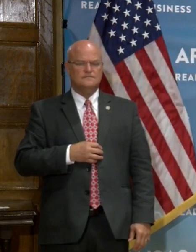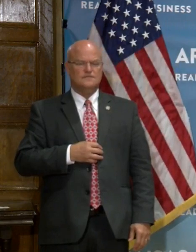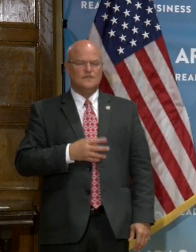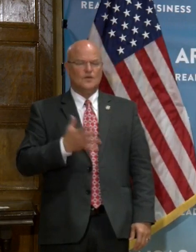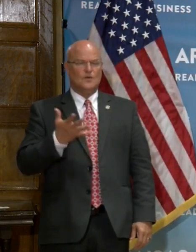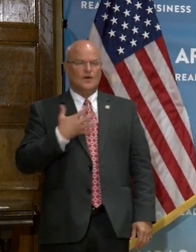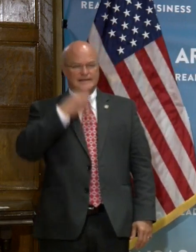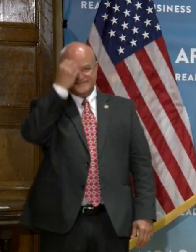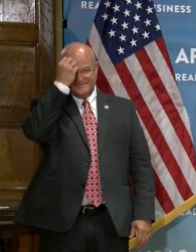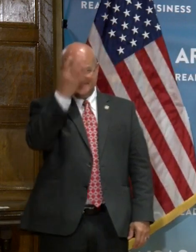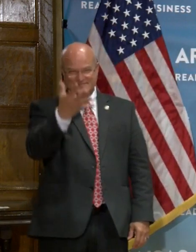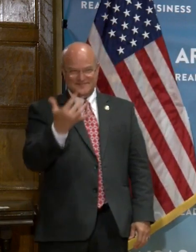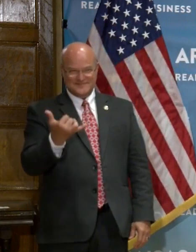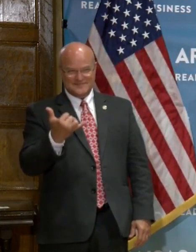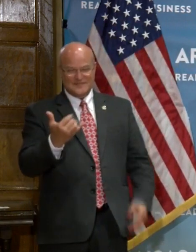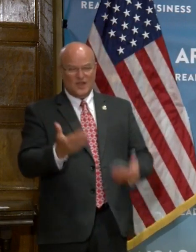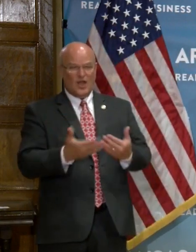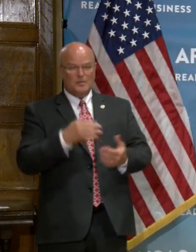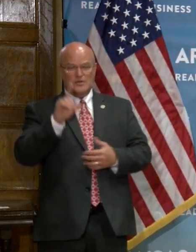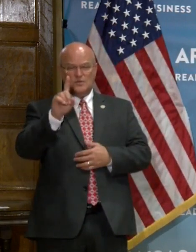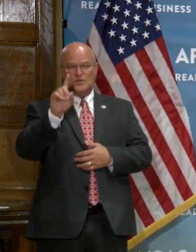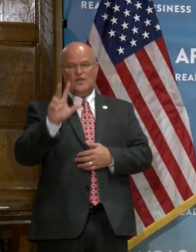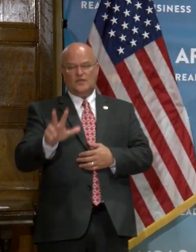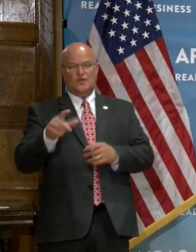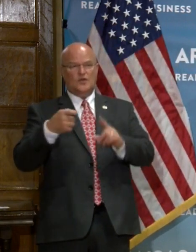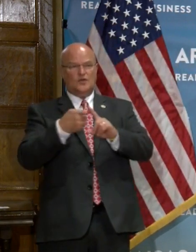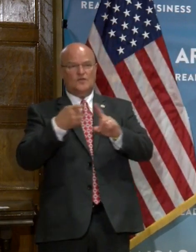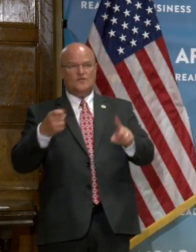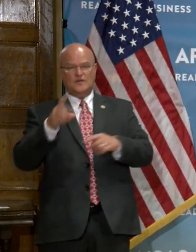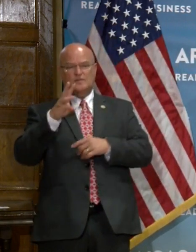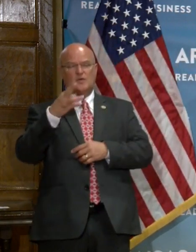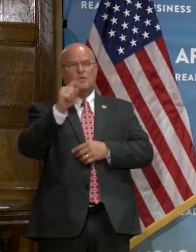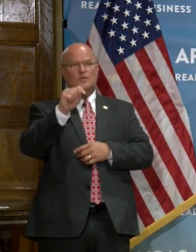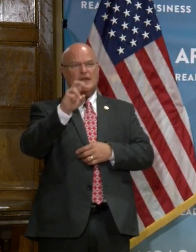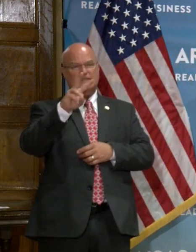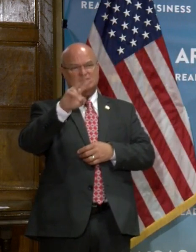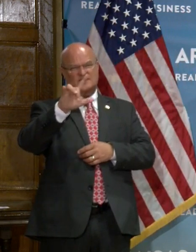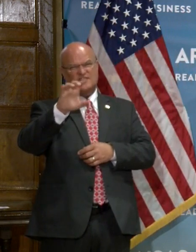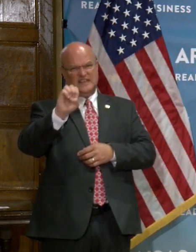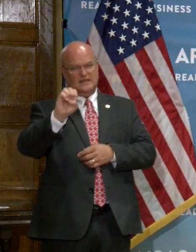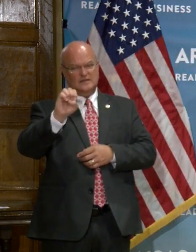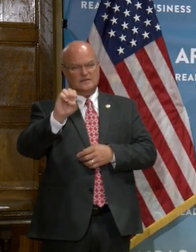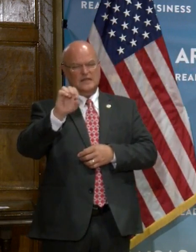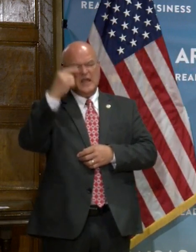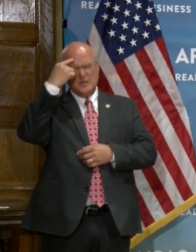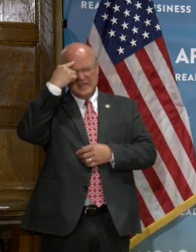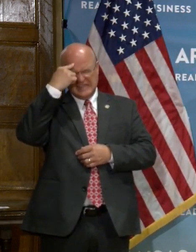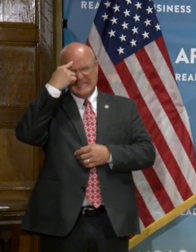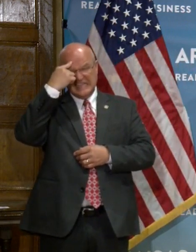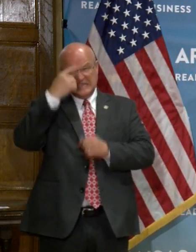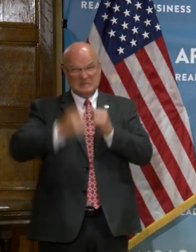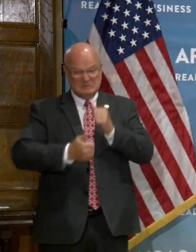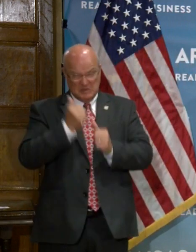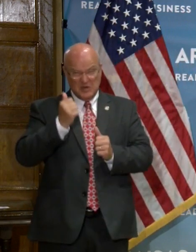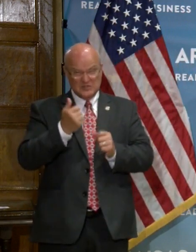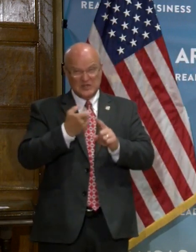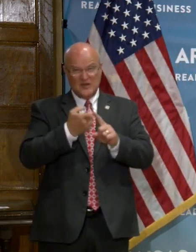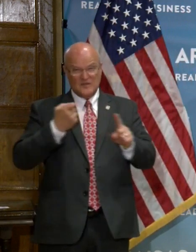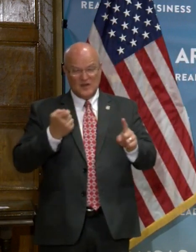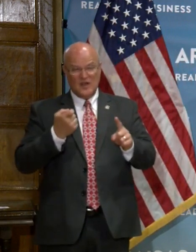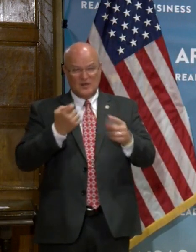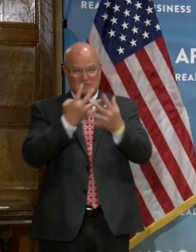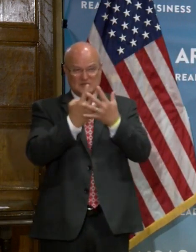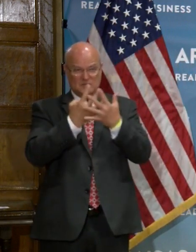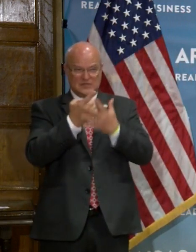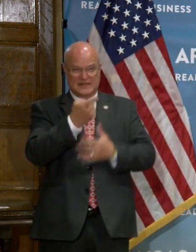What I can tell you right now is that almost a third of them are coming from Wrightsville, and we think that those are probably most, if not all of them, are from the